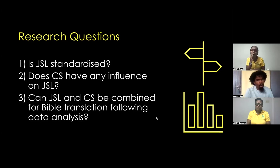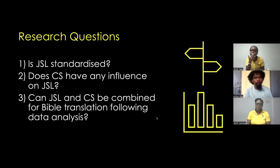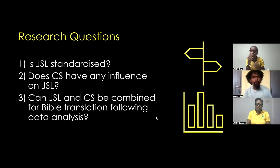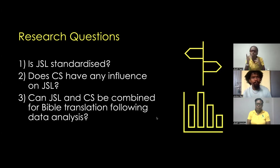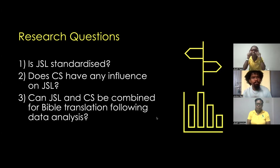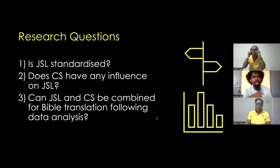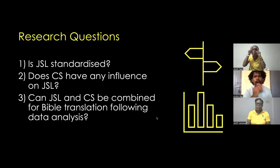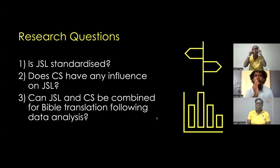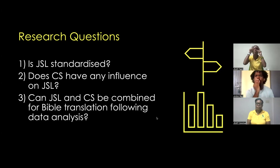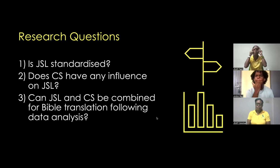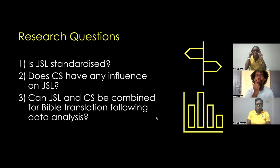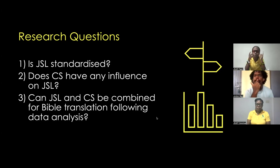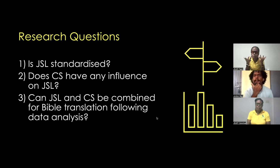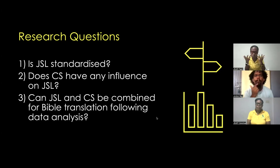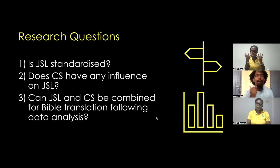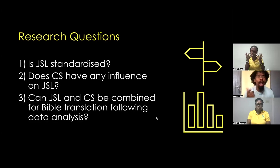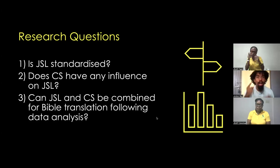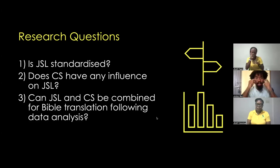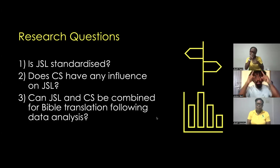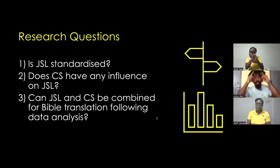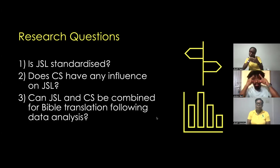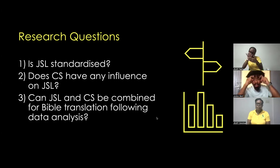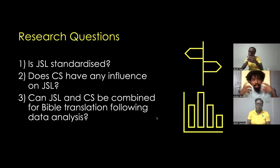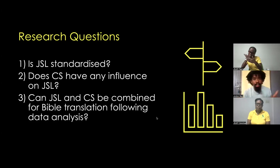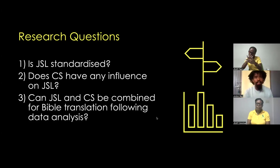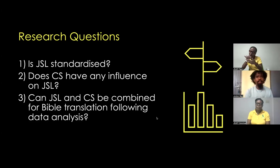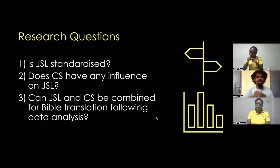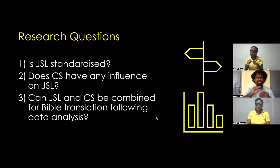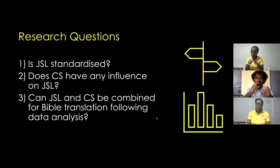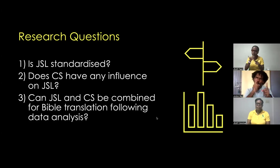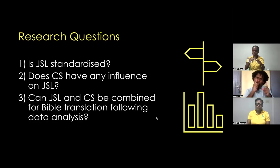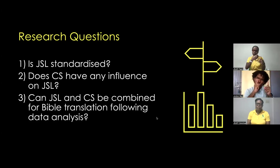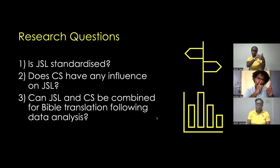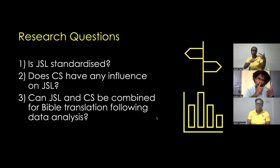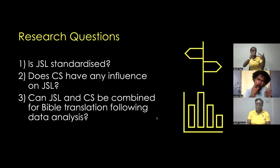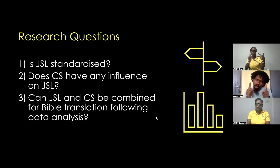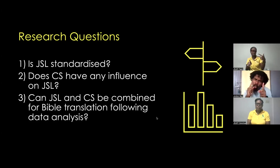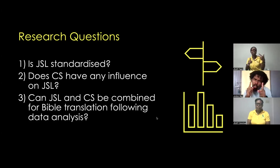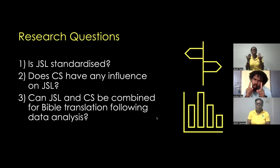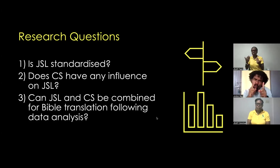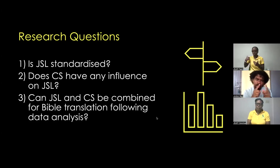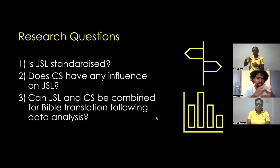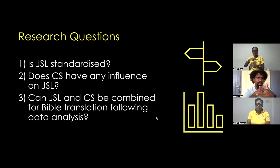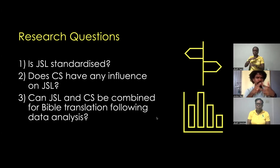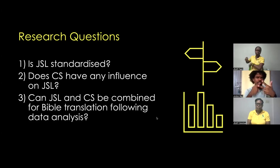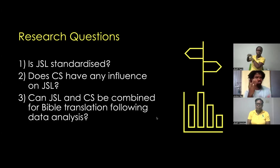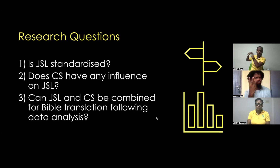come, and they would look at facial expressions, eyebrow movements, and so on. And these